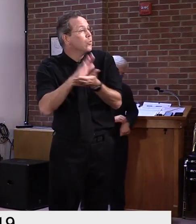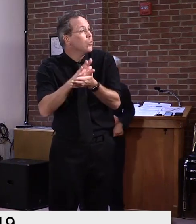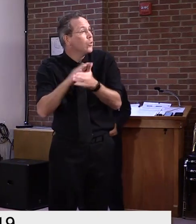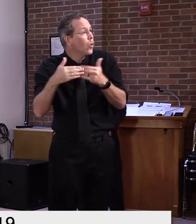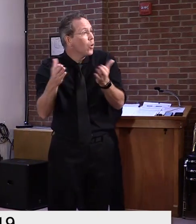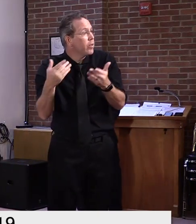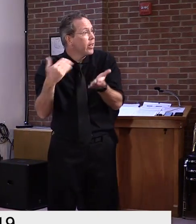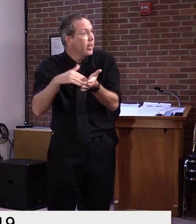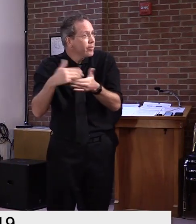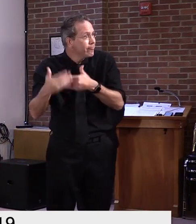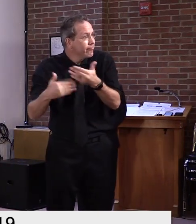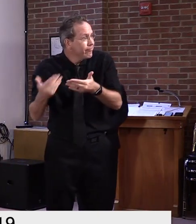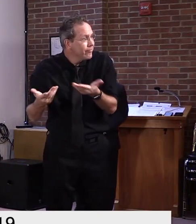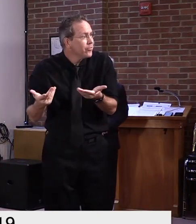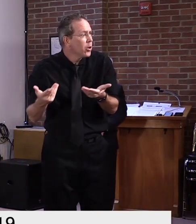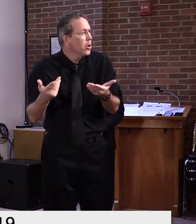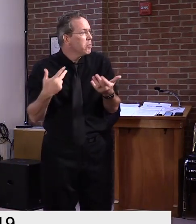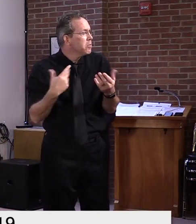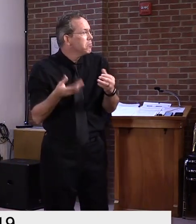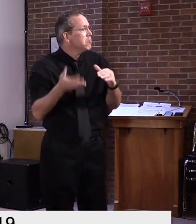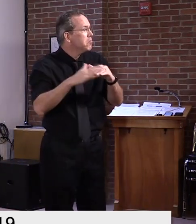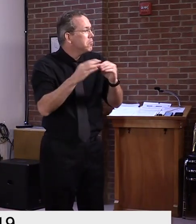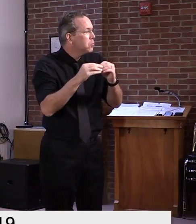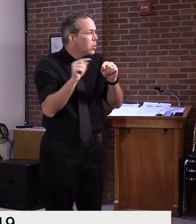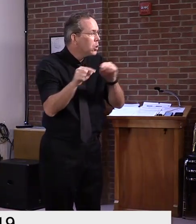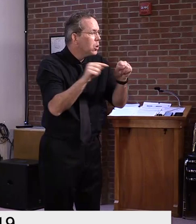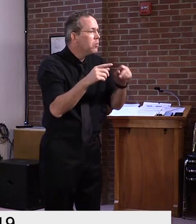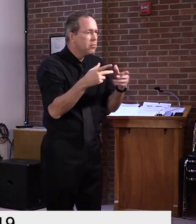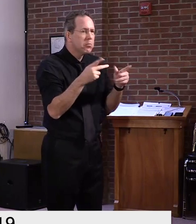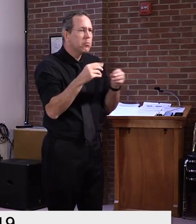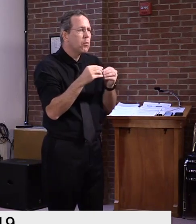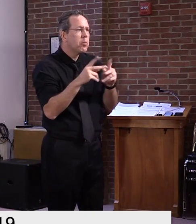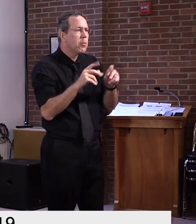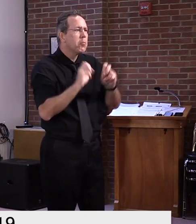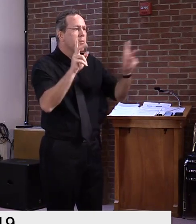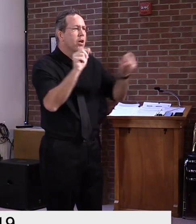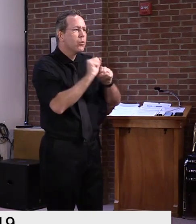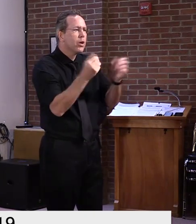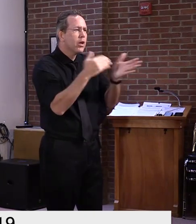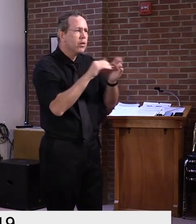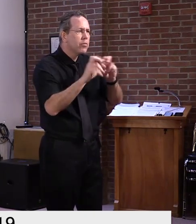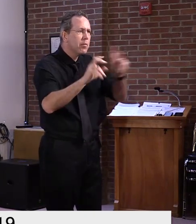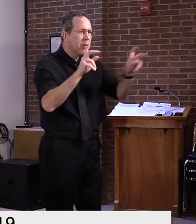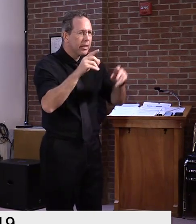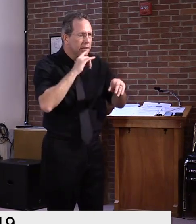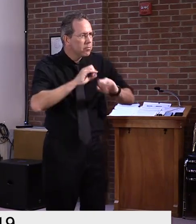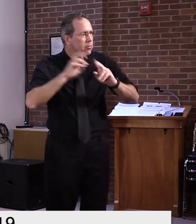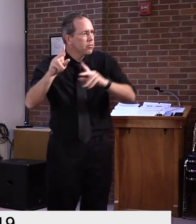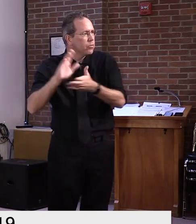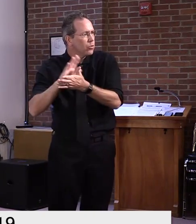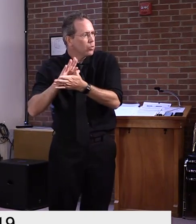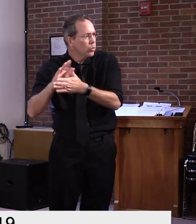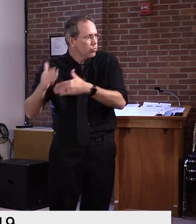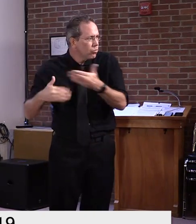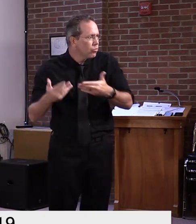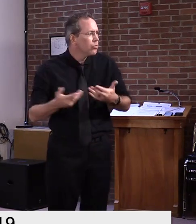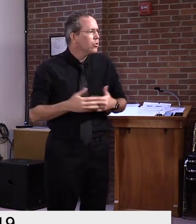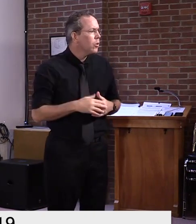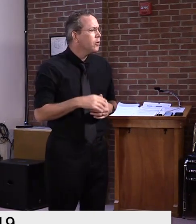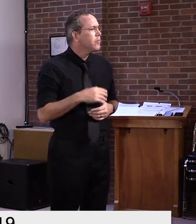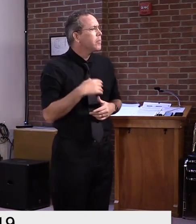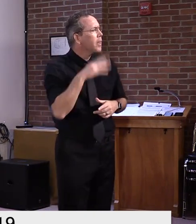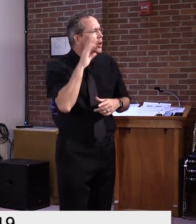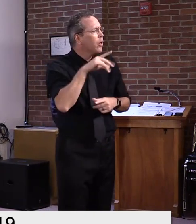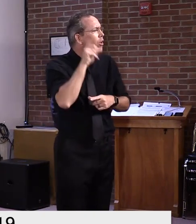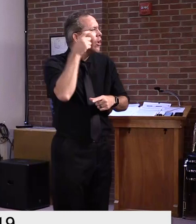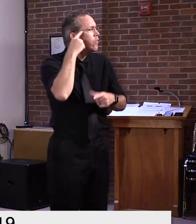see individuals back to work as well. I think the governor hinted at it earlier in the press conference. You know,